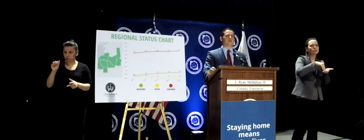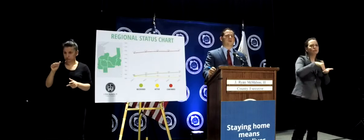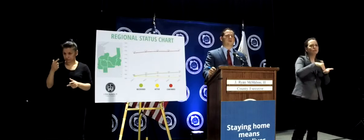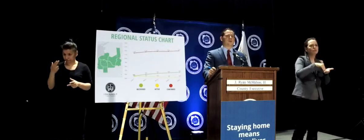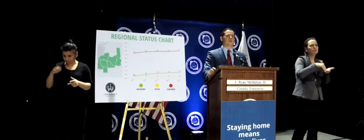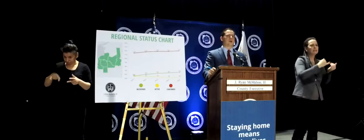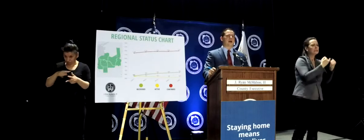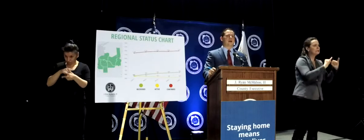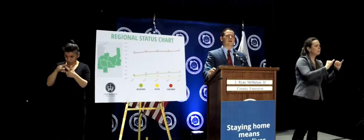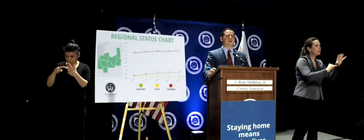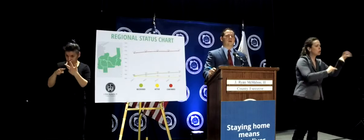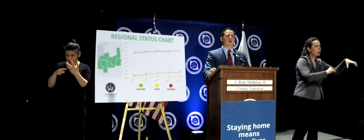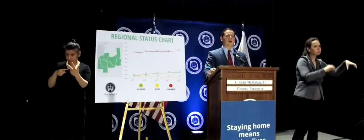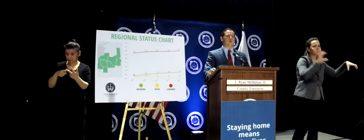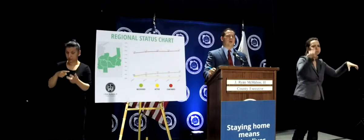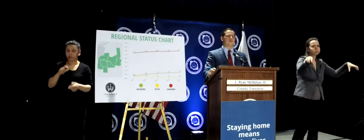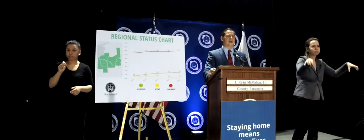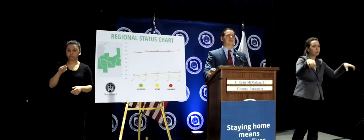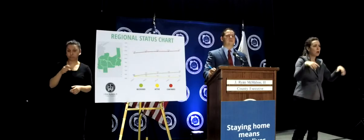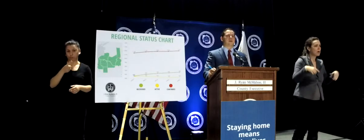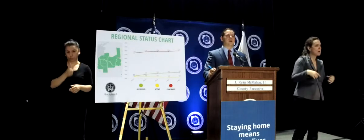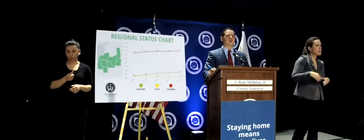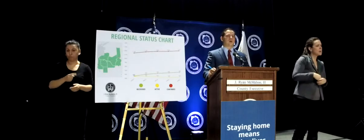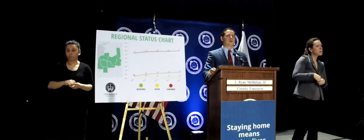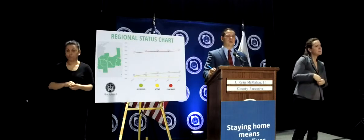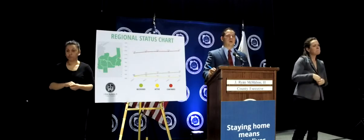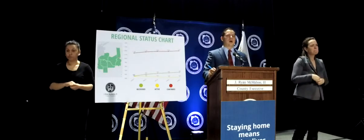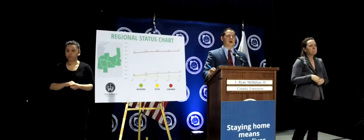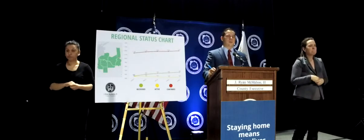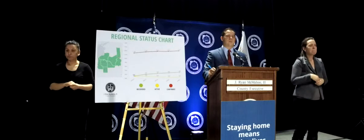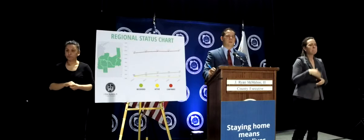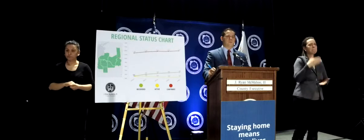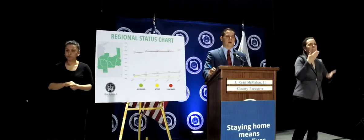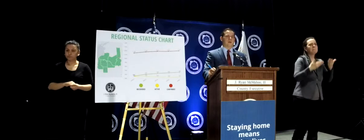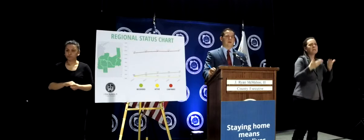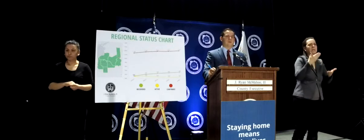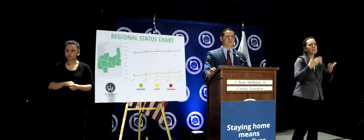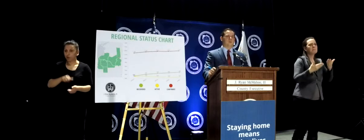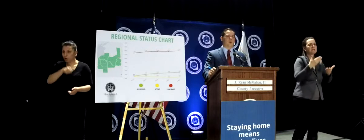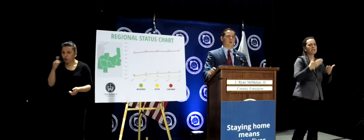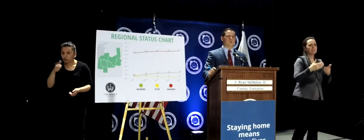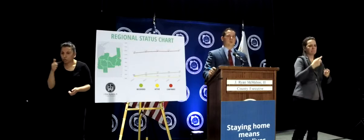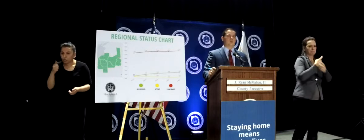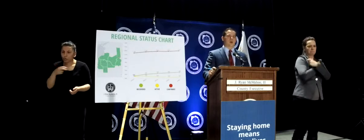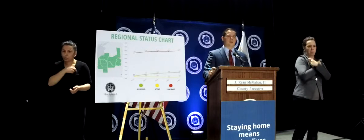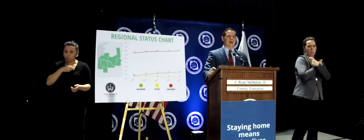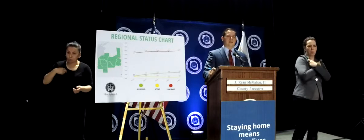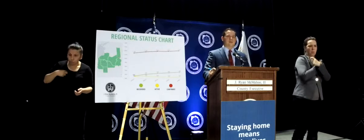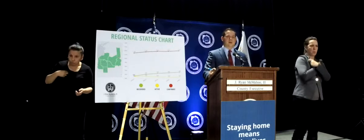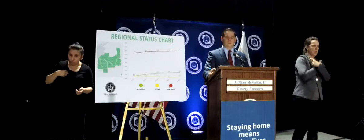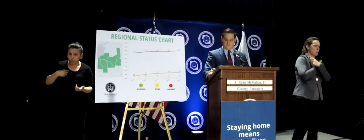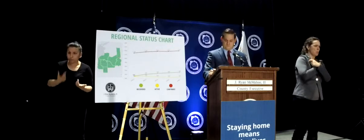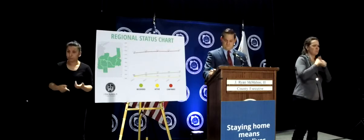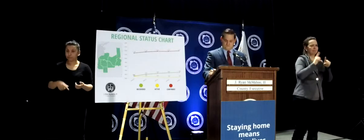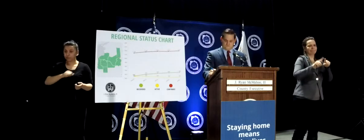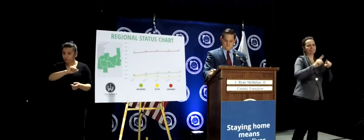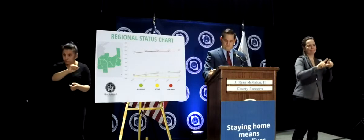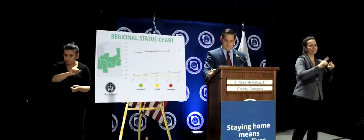orthopedic surgeons or whatnot qualify. It seems like they would, but I would have to look more at the guidance